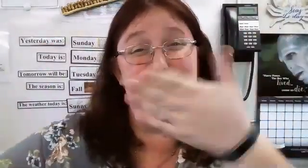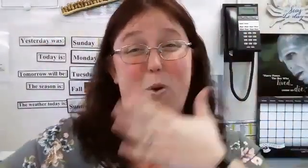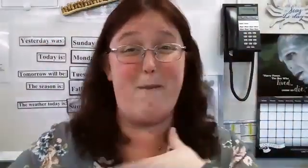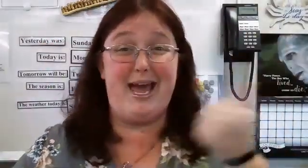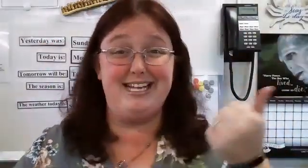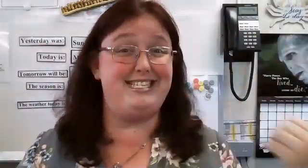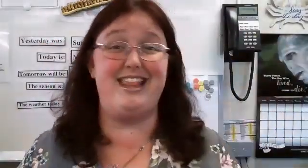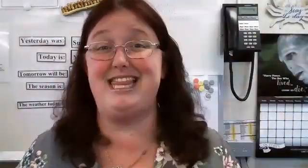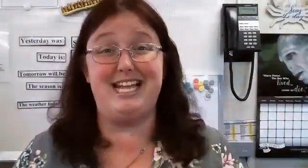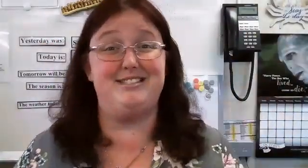your best,